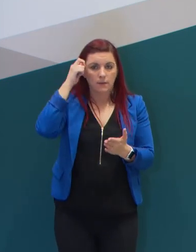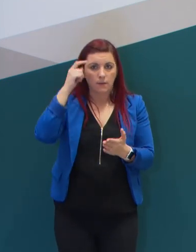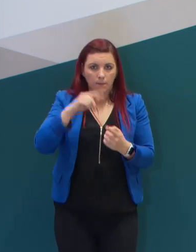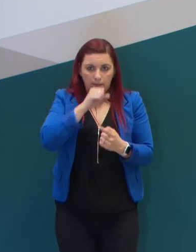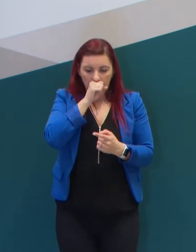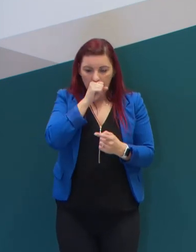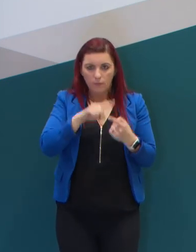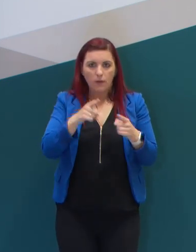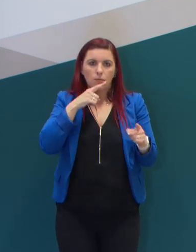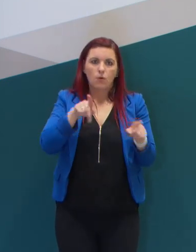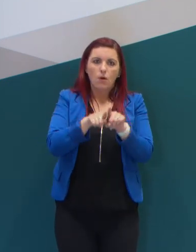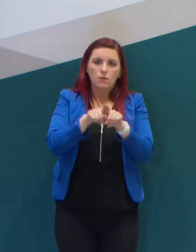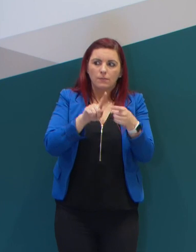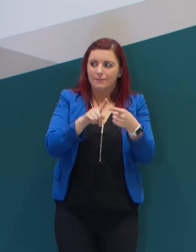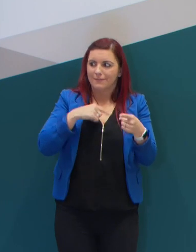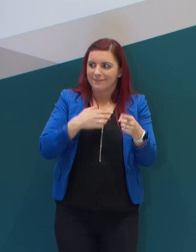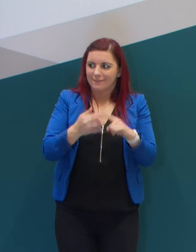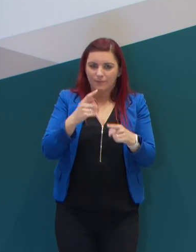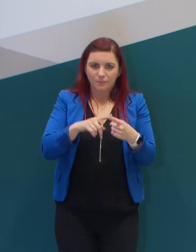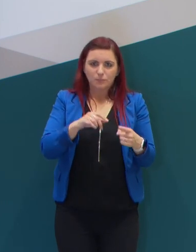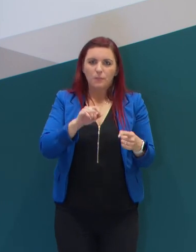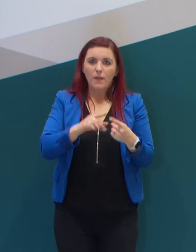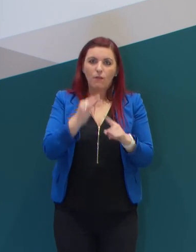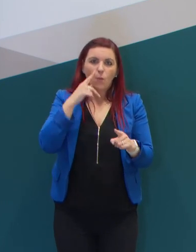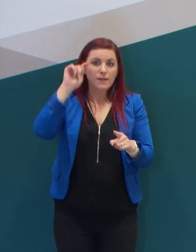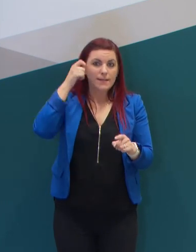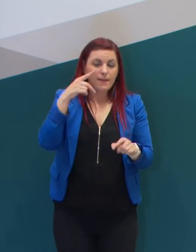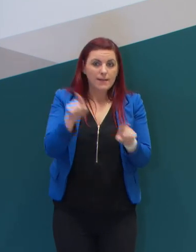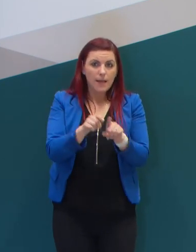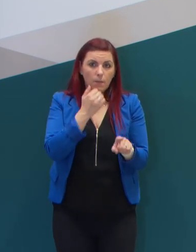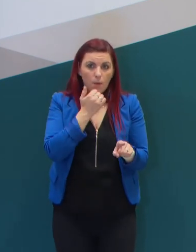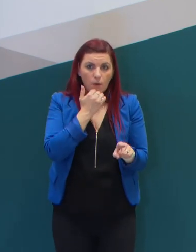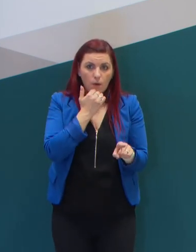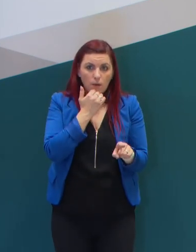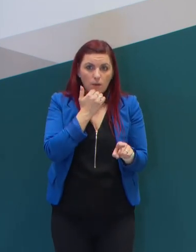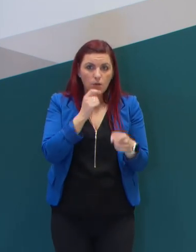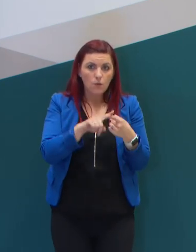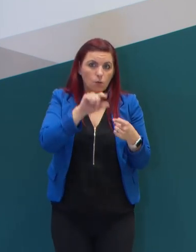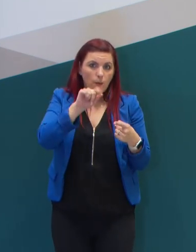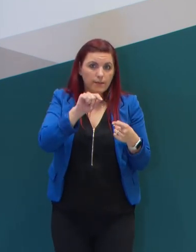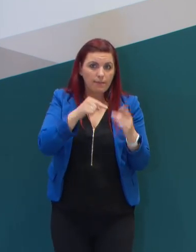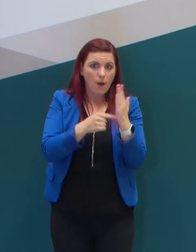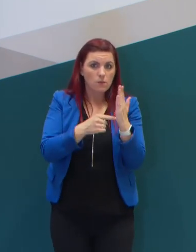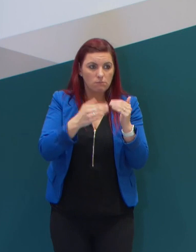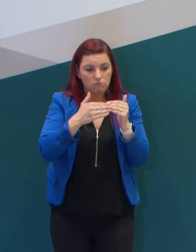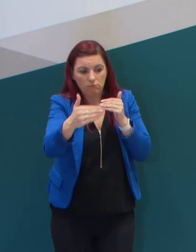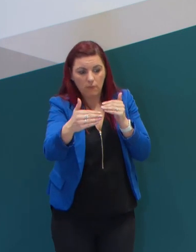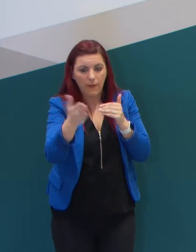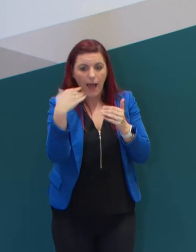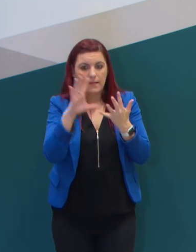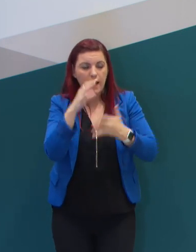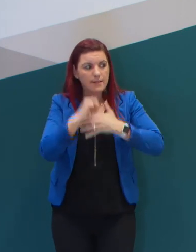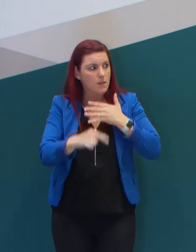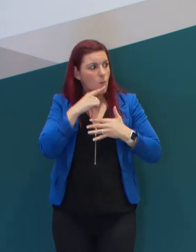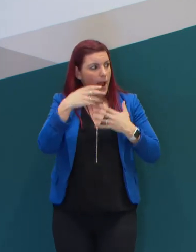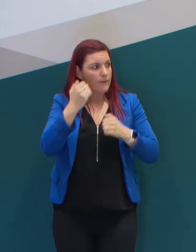feasible or sustainable. As I said, if we were to test at that rate, 20,000 or so a day over the last 10 days, if we had